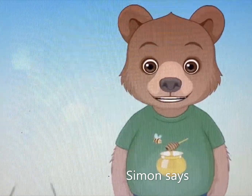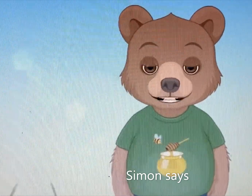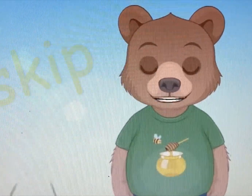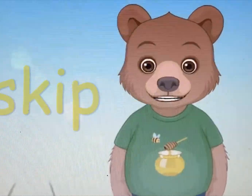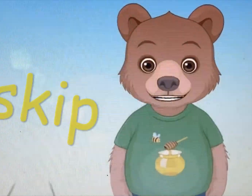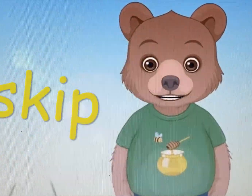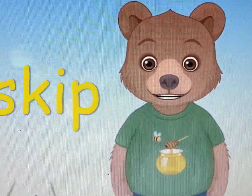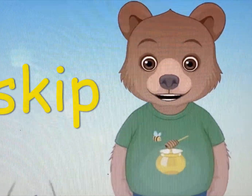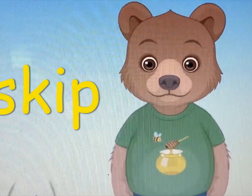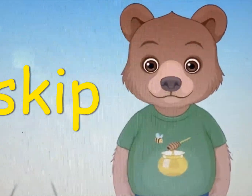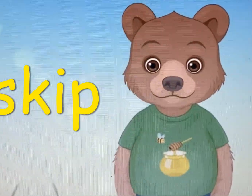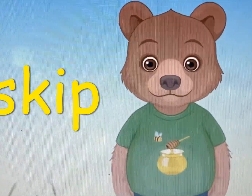skip.